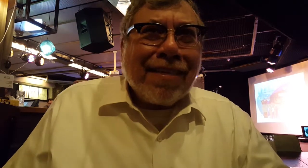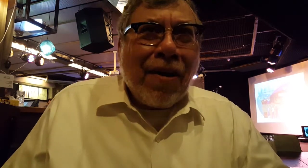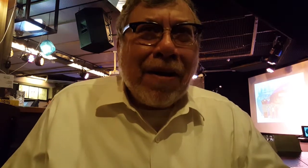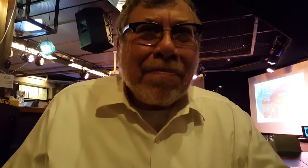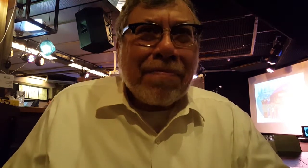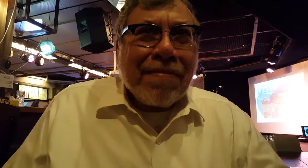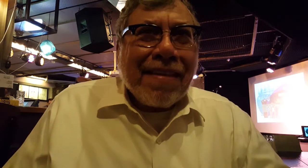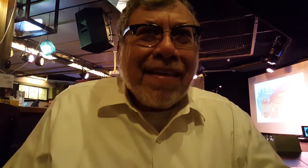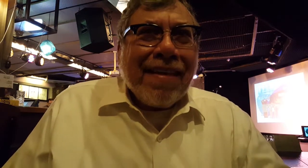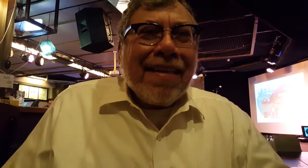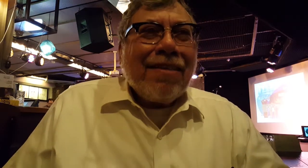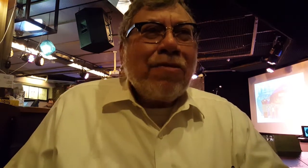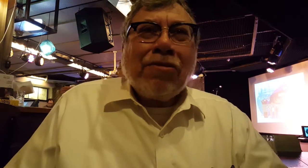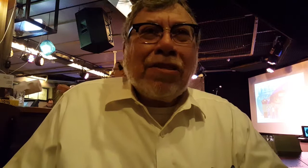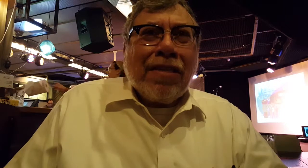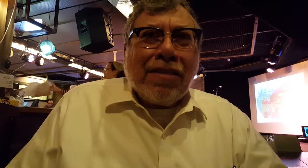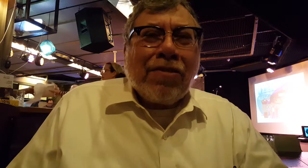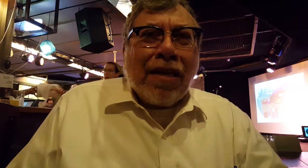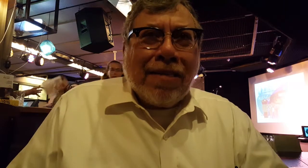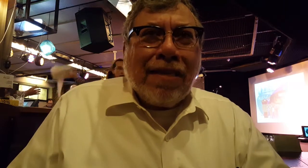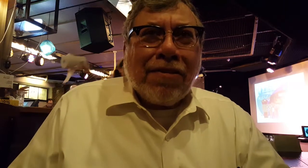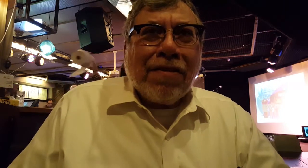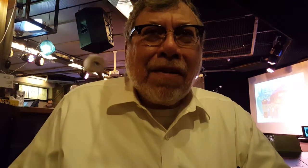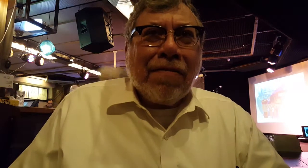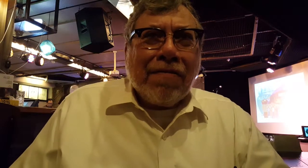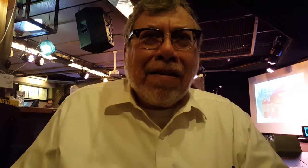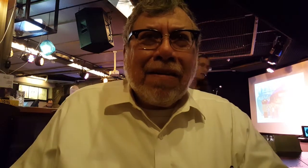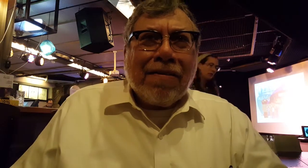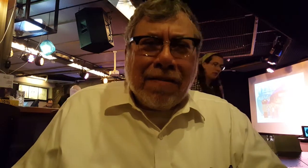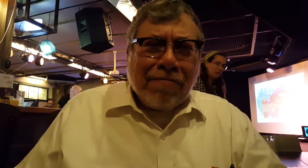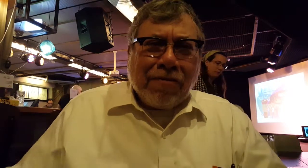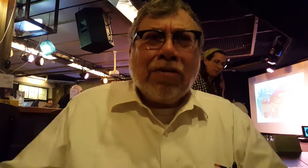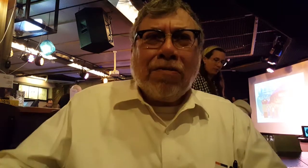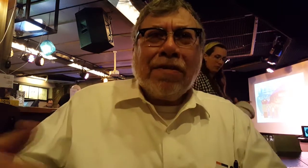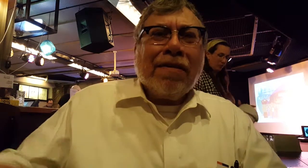time. She was just a teacher for children.